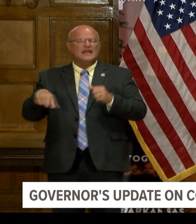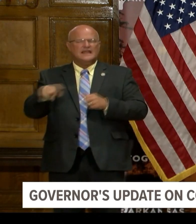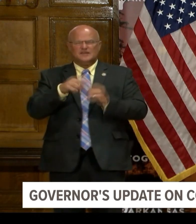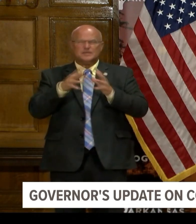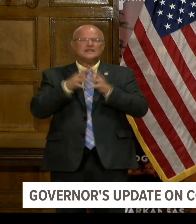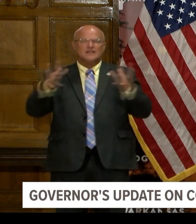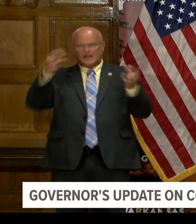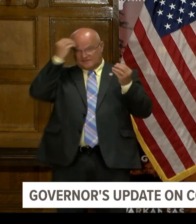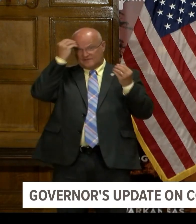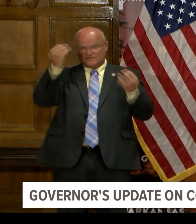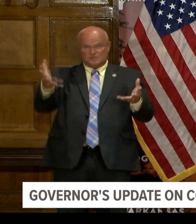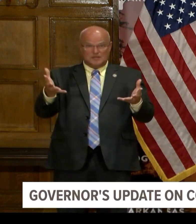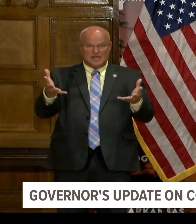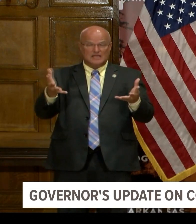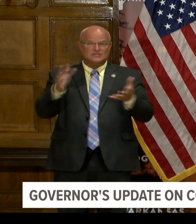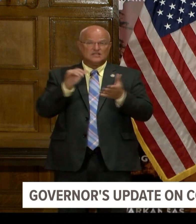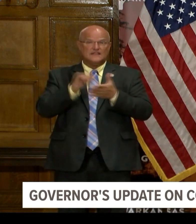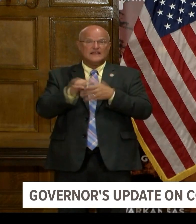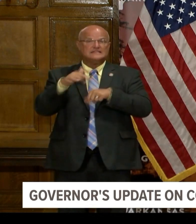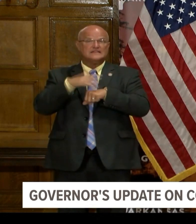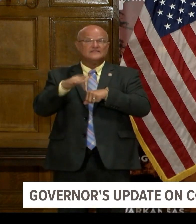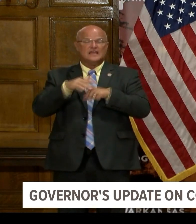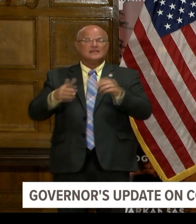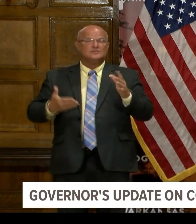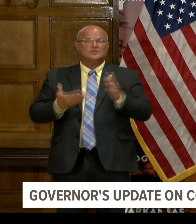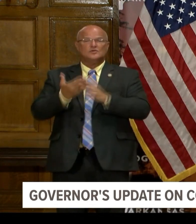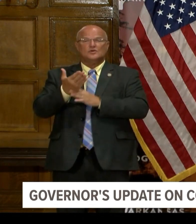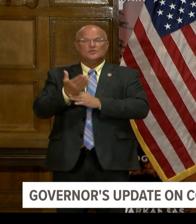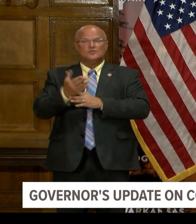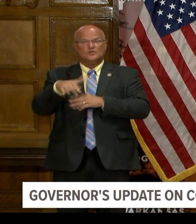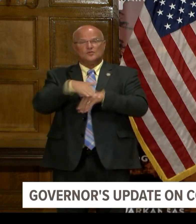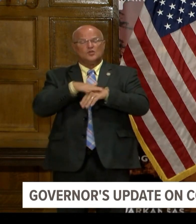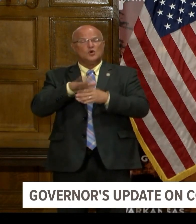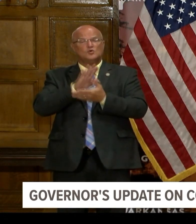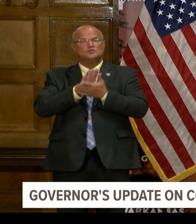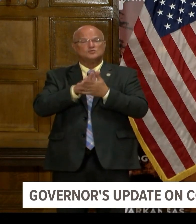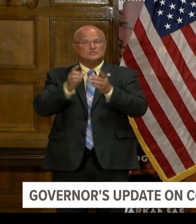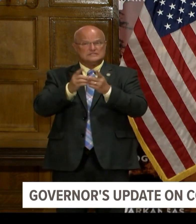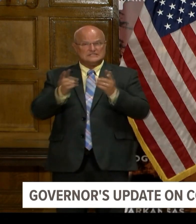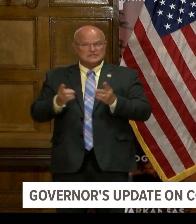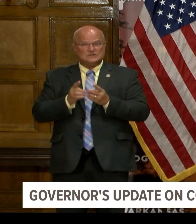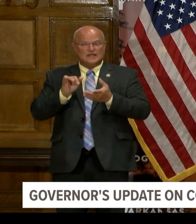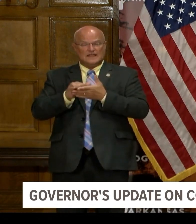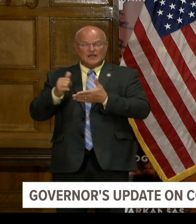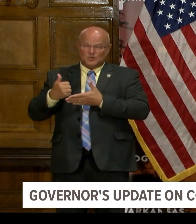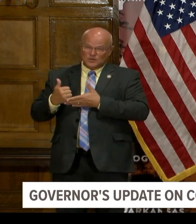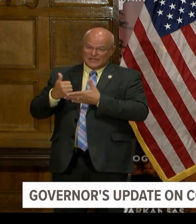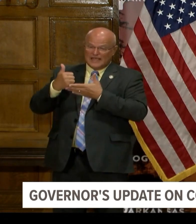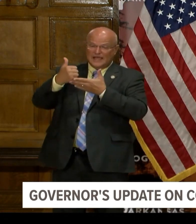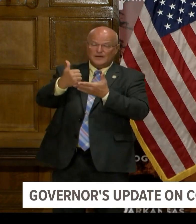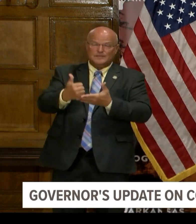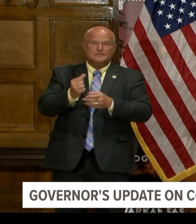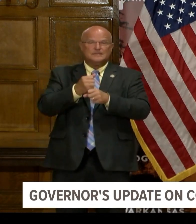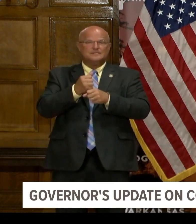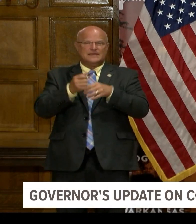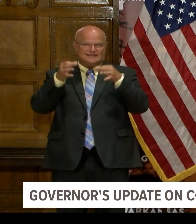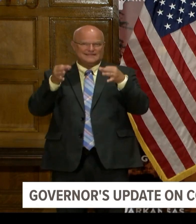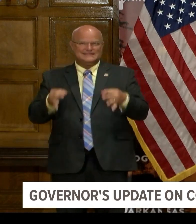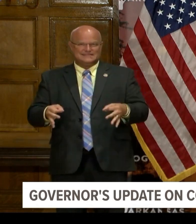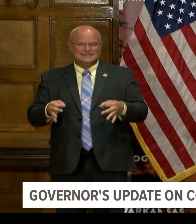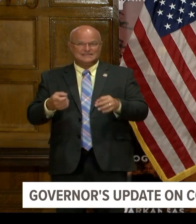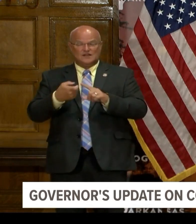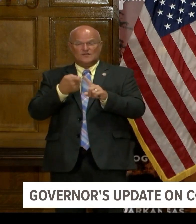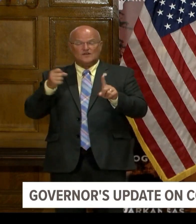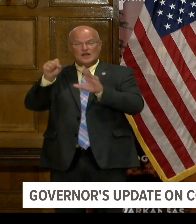of information that will be available through the local school district that will help them to make that decision. From a